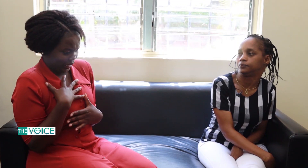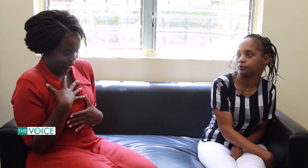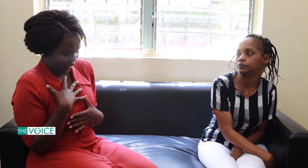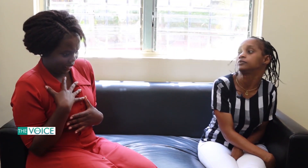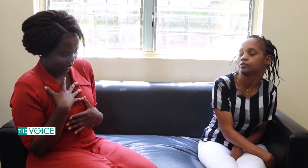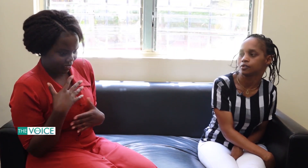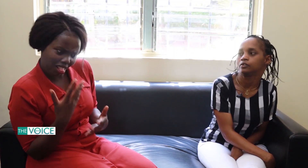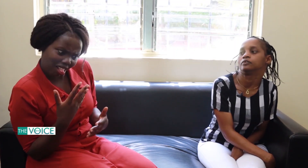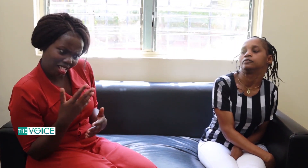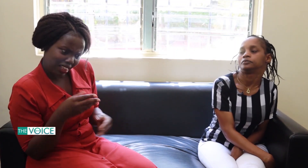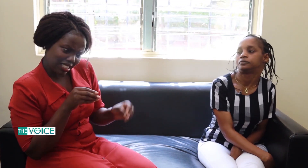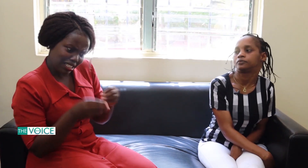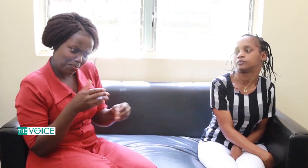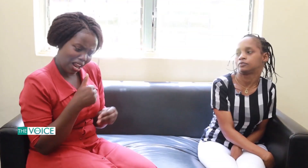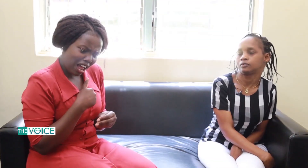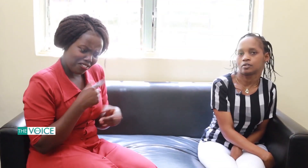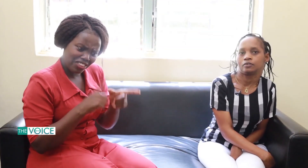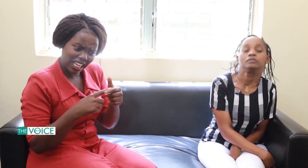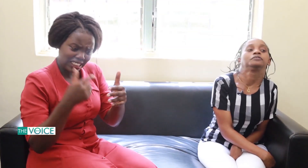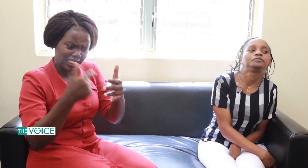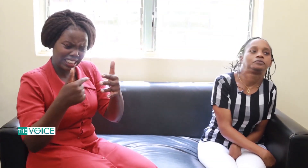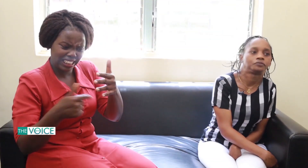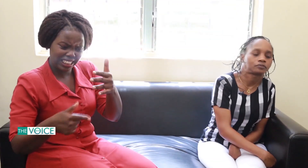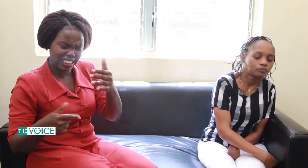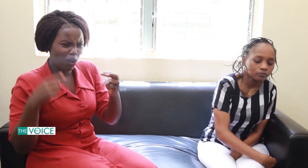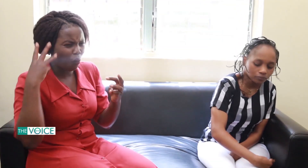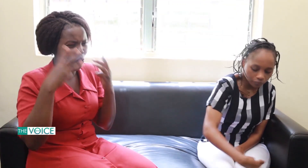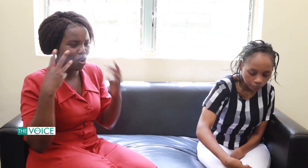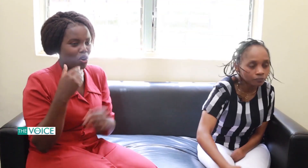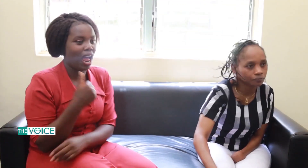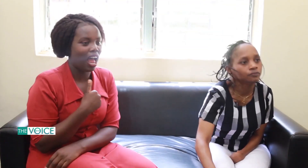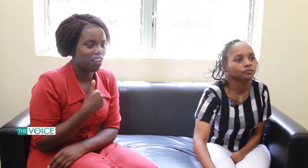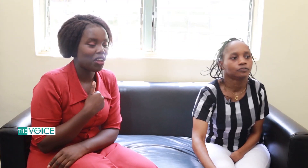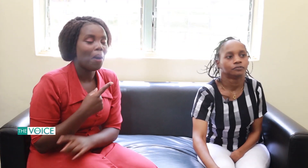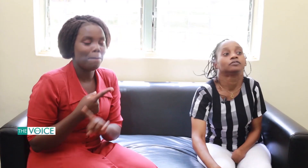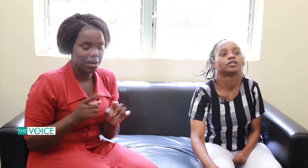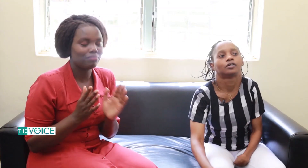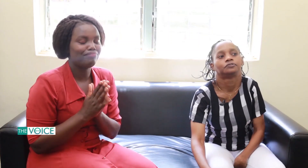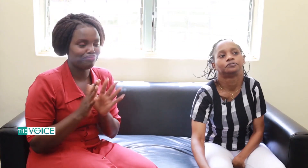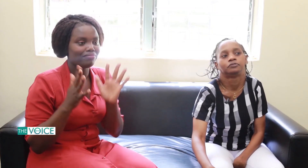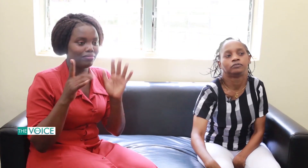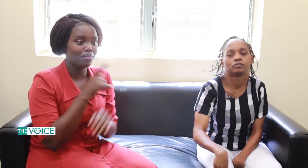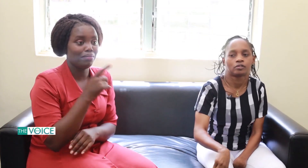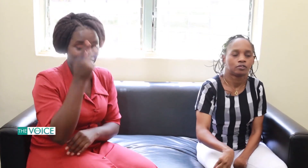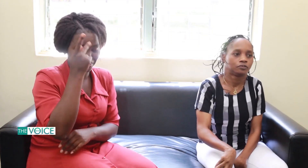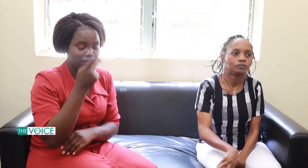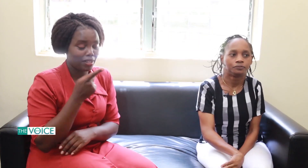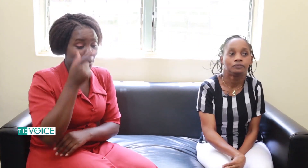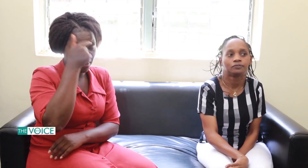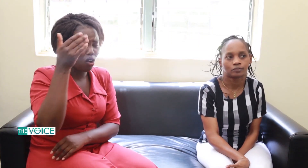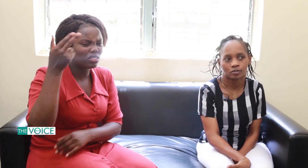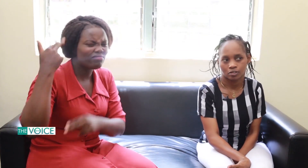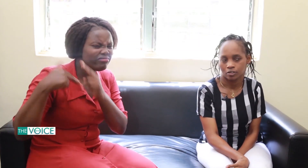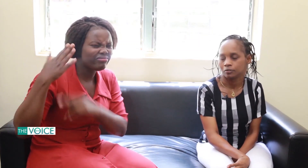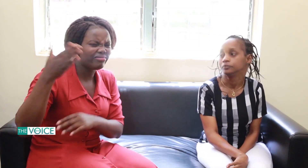Time you are firstborn, that was a challenge, and to the parents, that was a challenge. Yeah. But I really appreciate